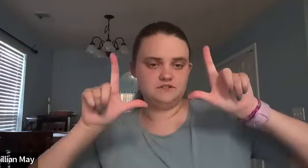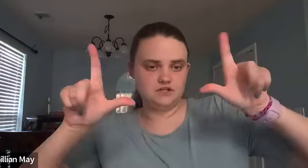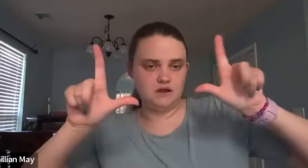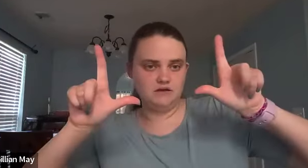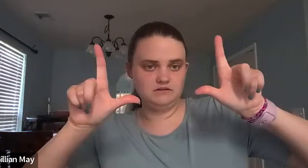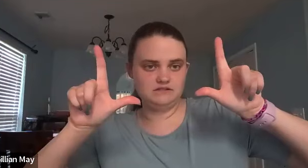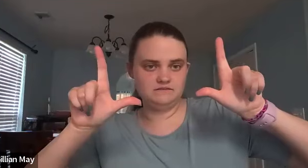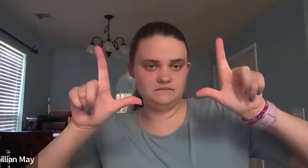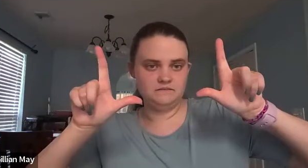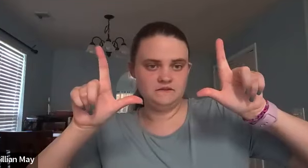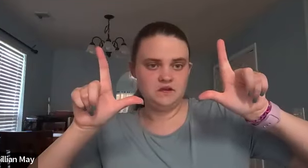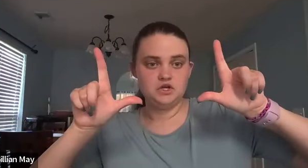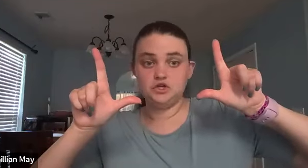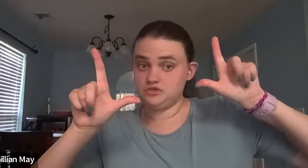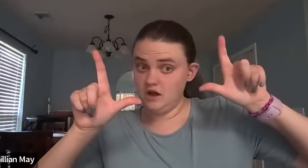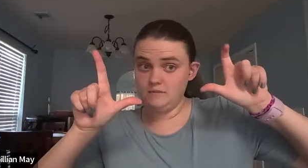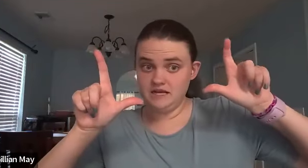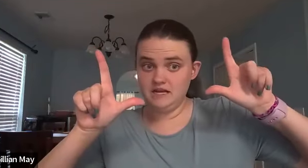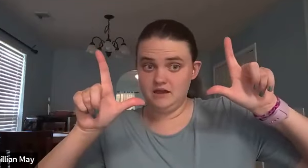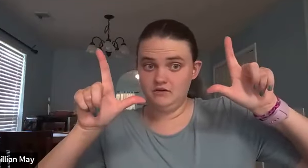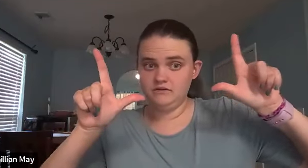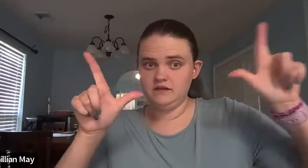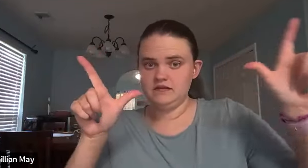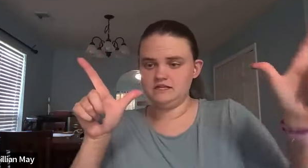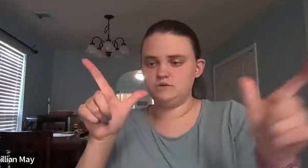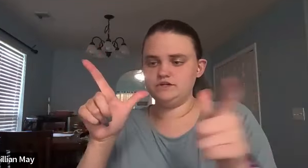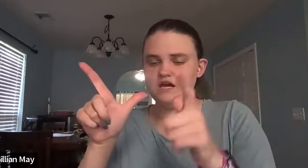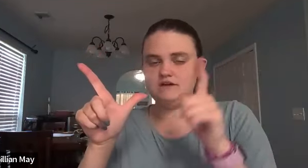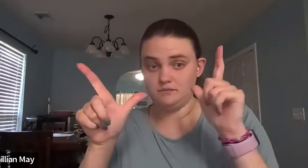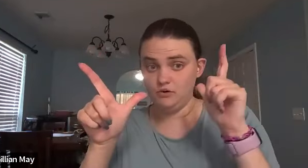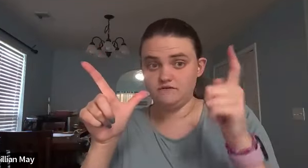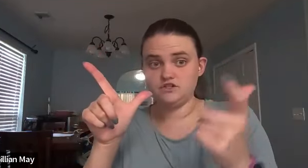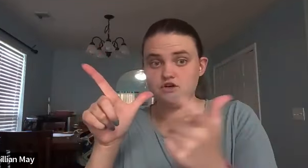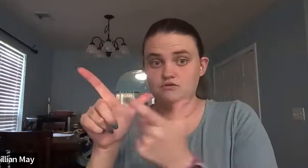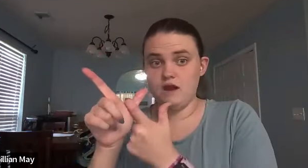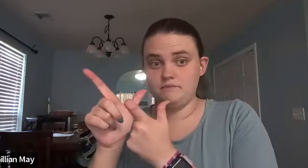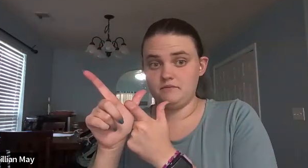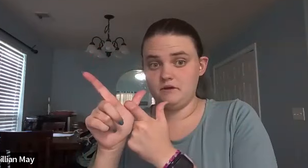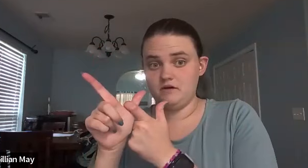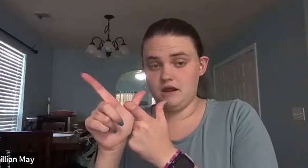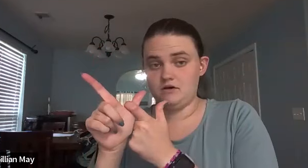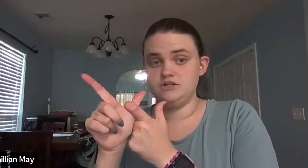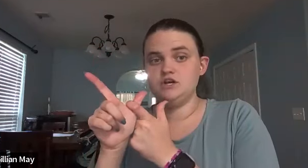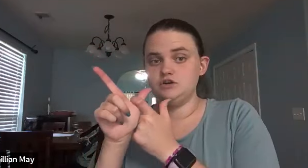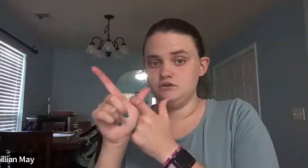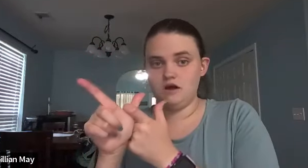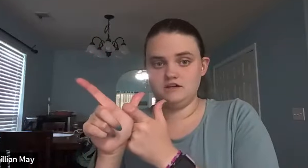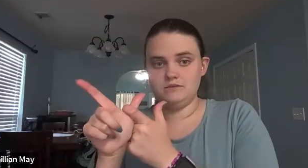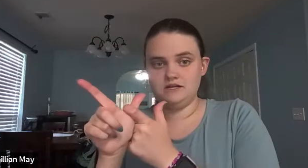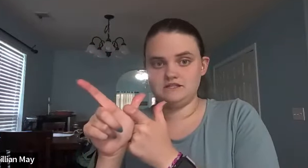2 L's. Your dominant L is going to have, the pointer finger is going to wrap around your non-dominant's